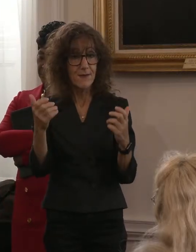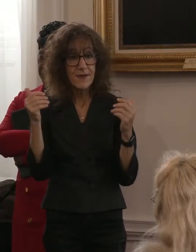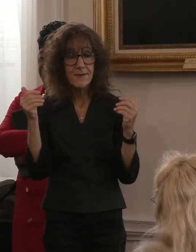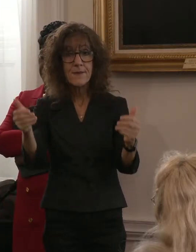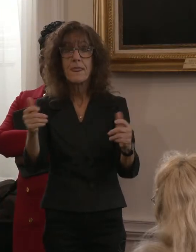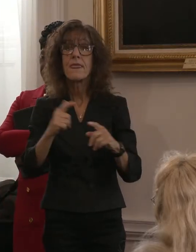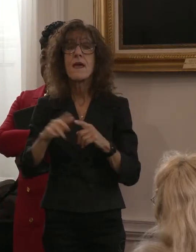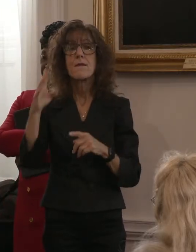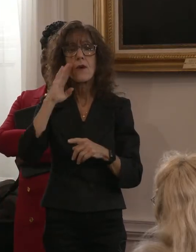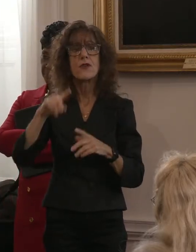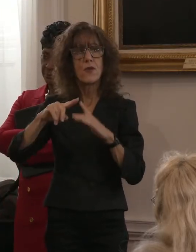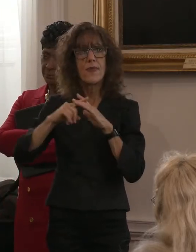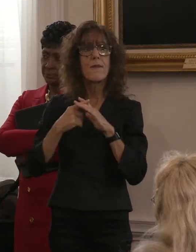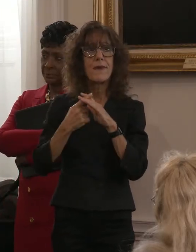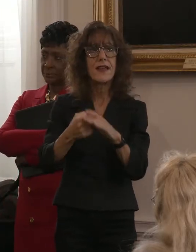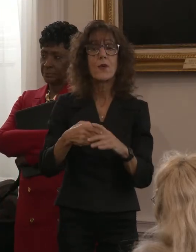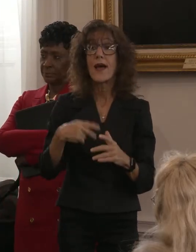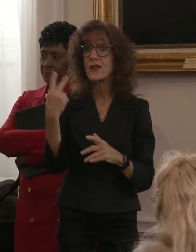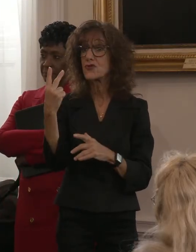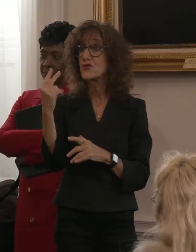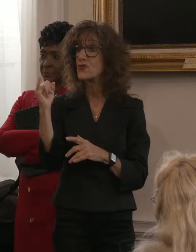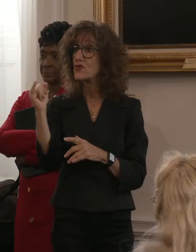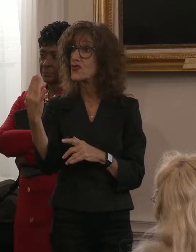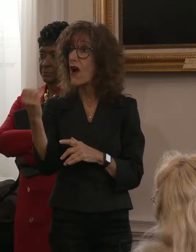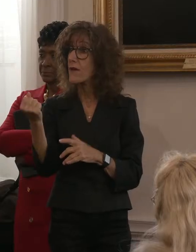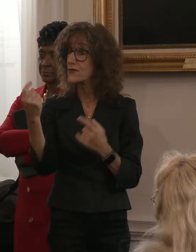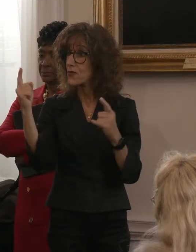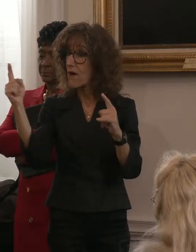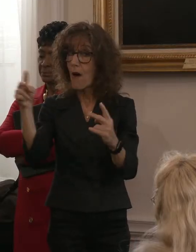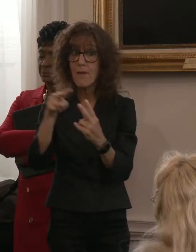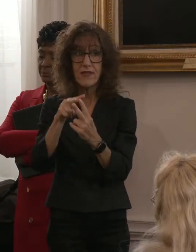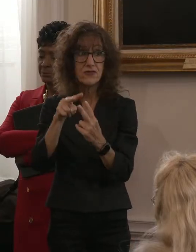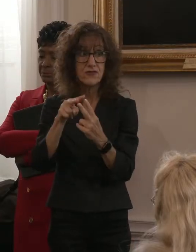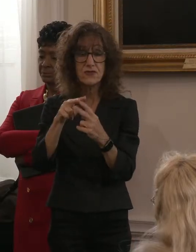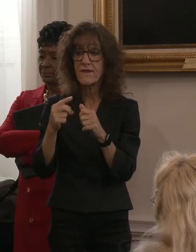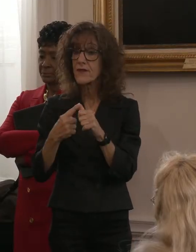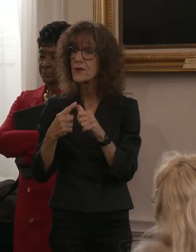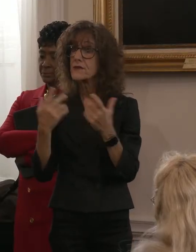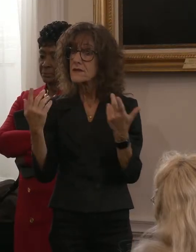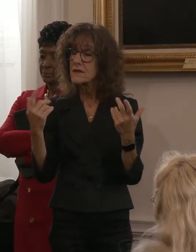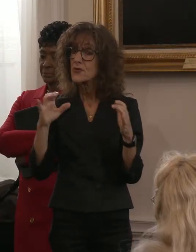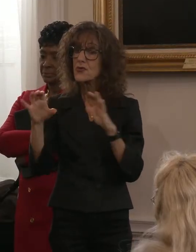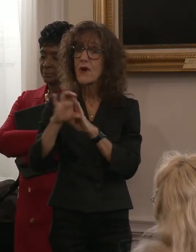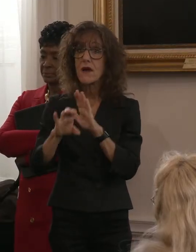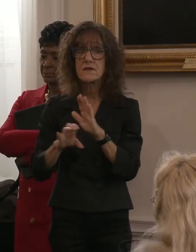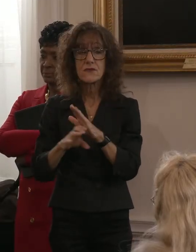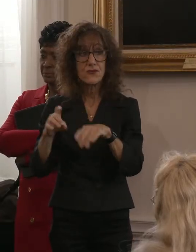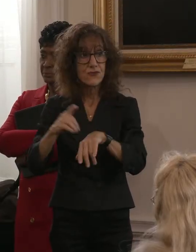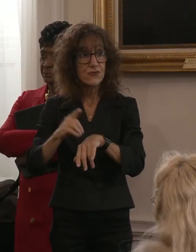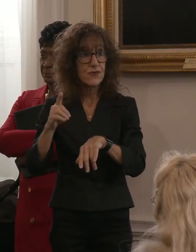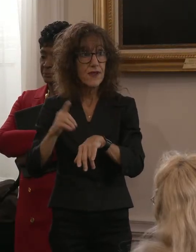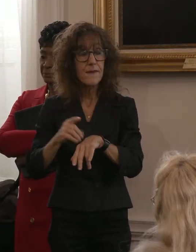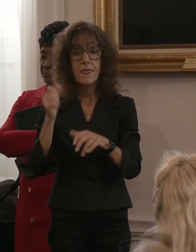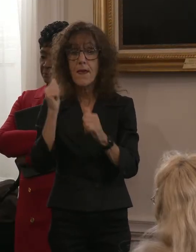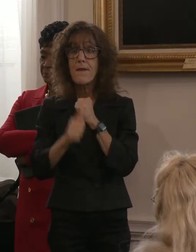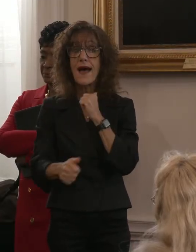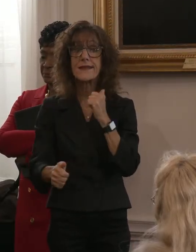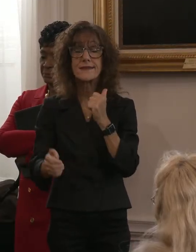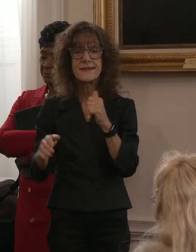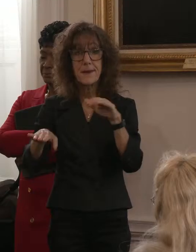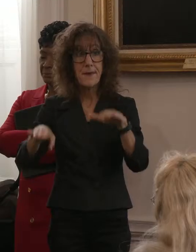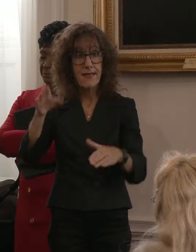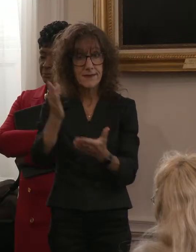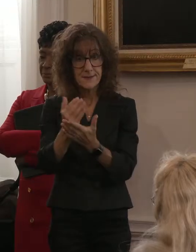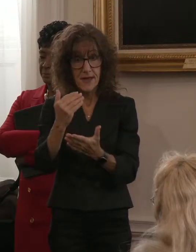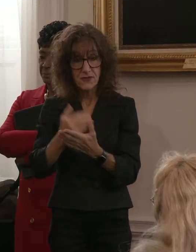But we knew at the beginning we had two jobs to accomplish. One was to do our constitutional duty of passing a balanced budget, and the